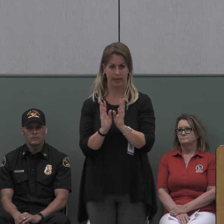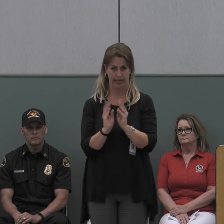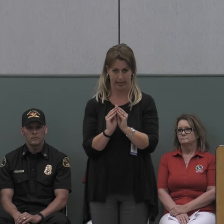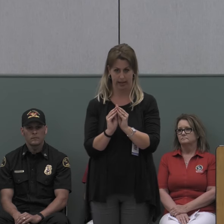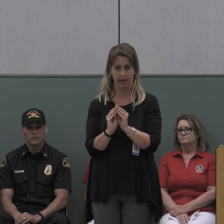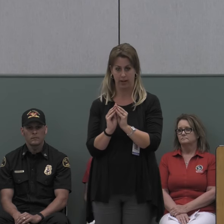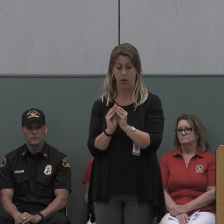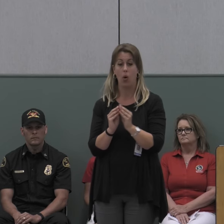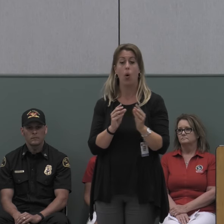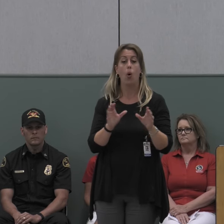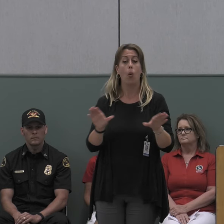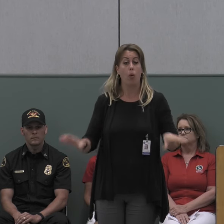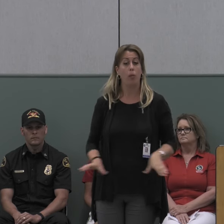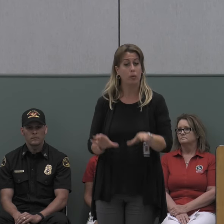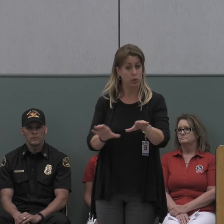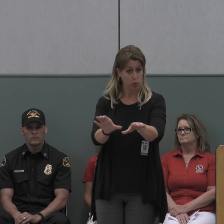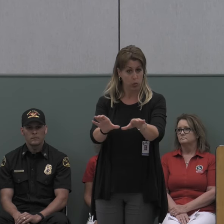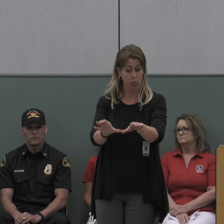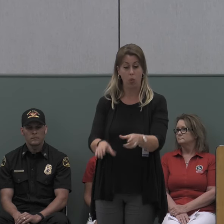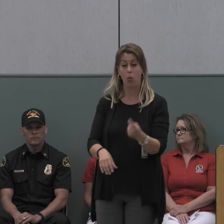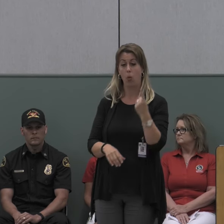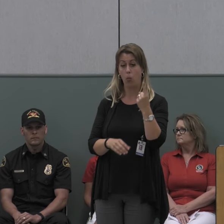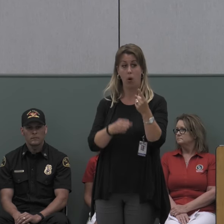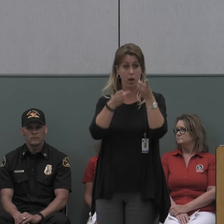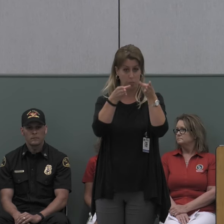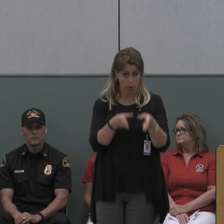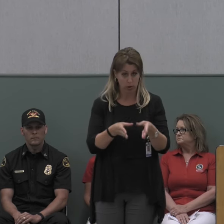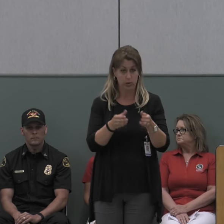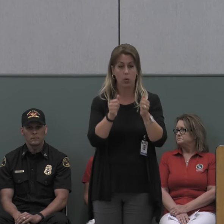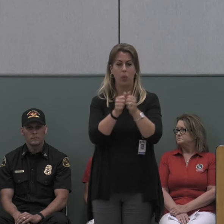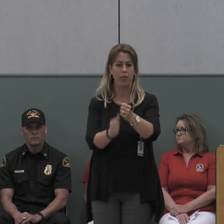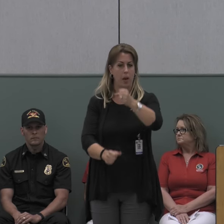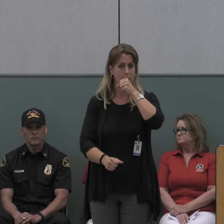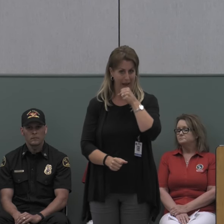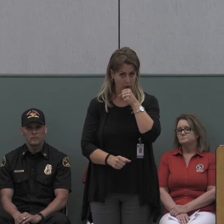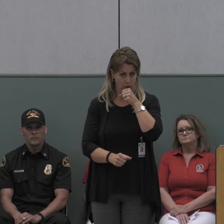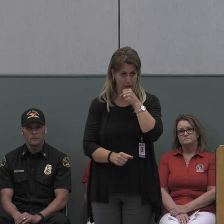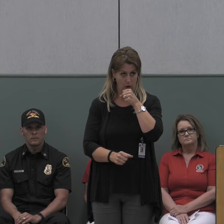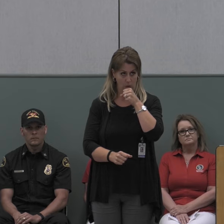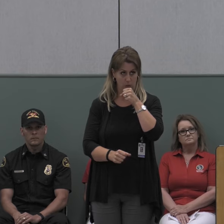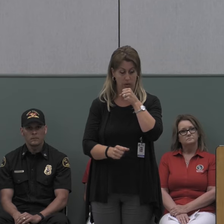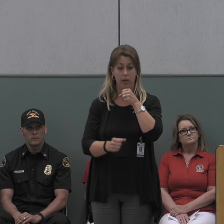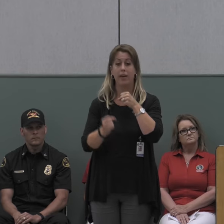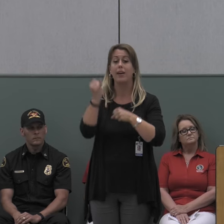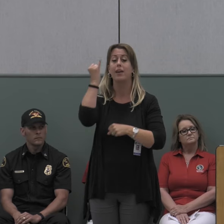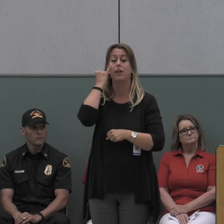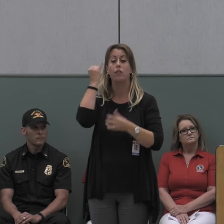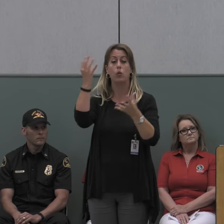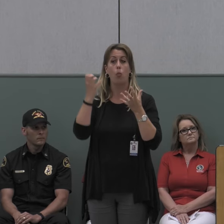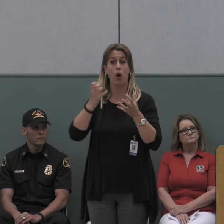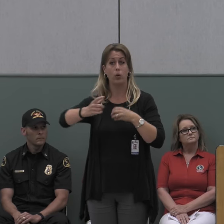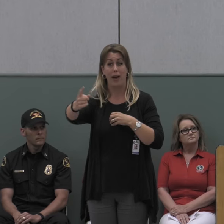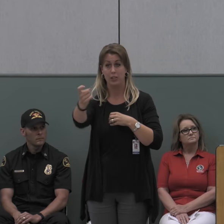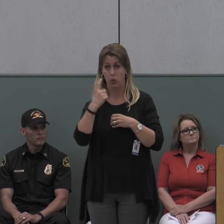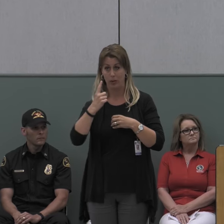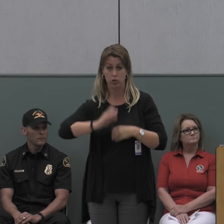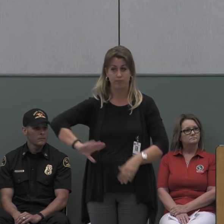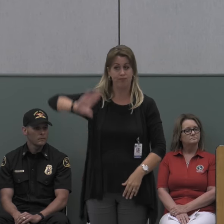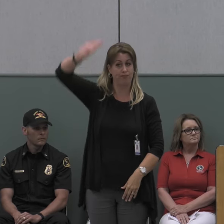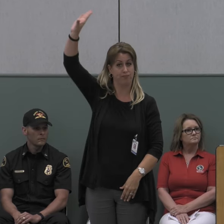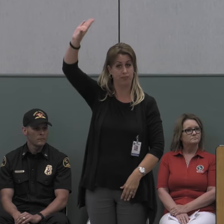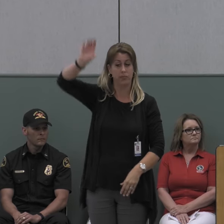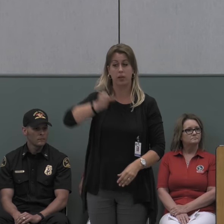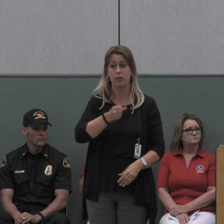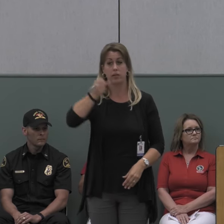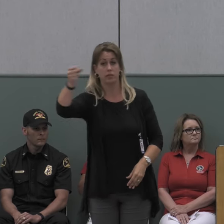done is we'll have one person with a microphone. Whenever you want to answer a question, please raise your hand. We'll get to